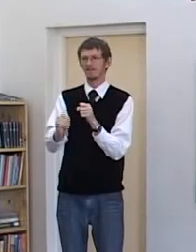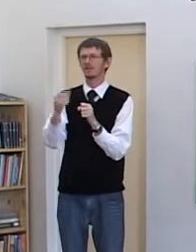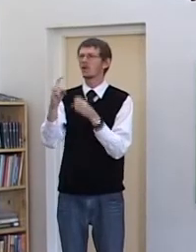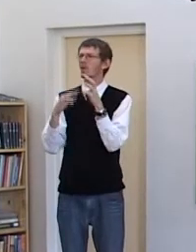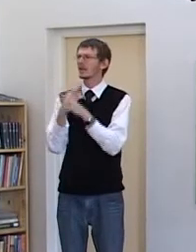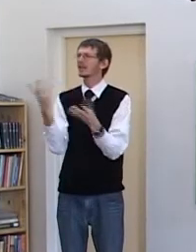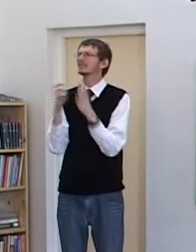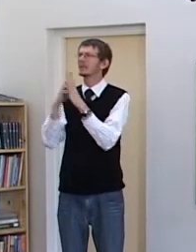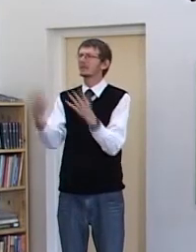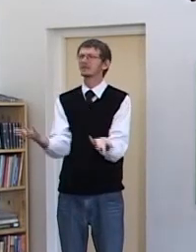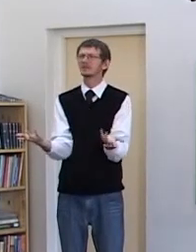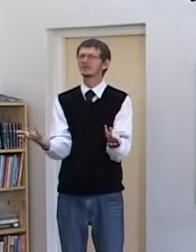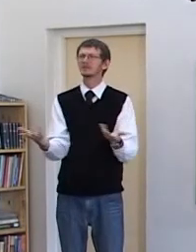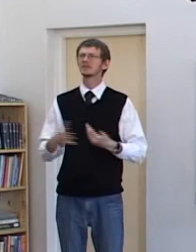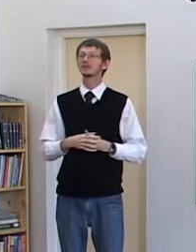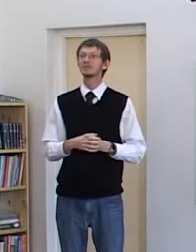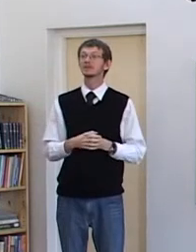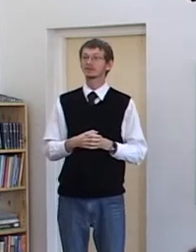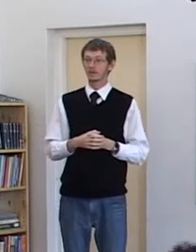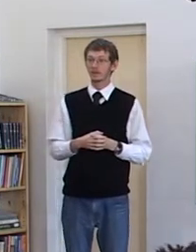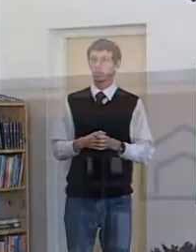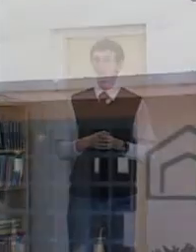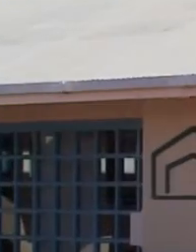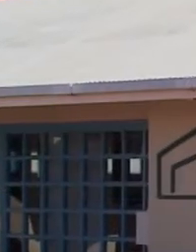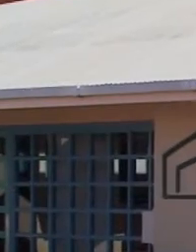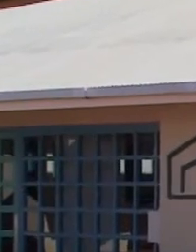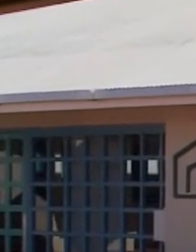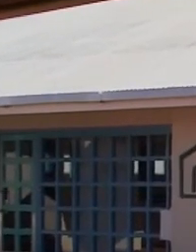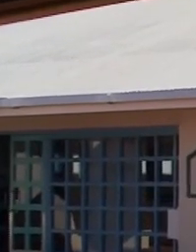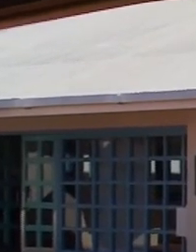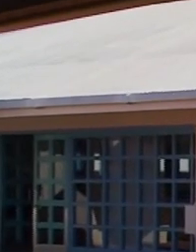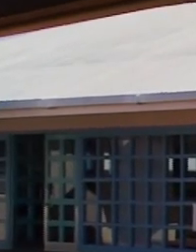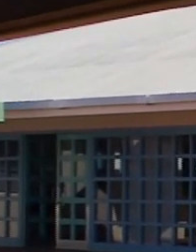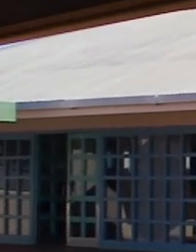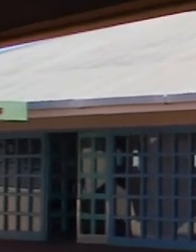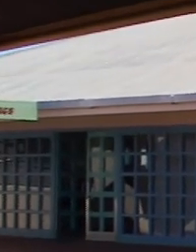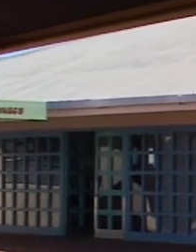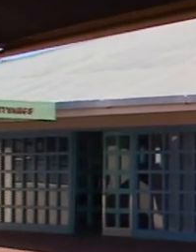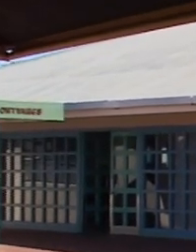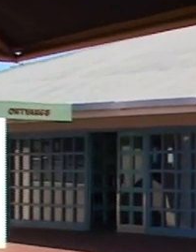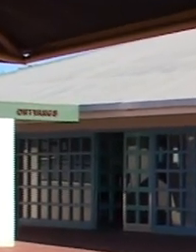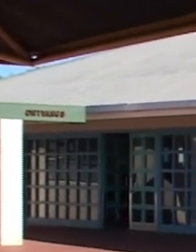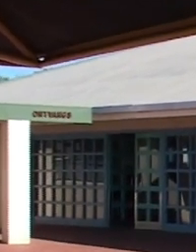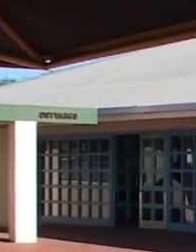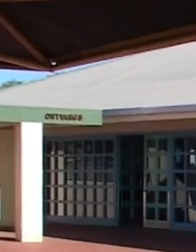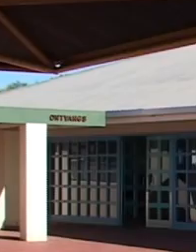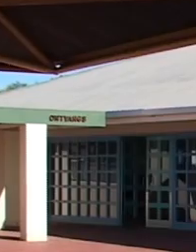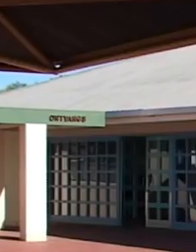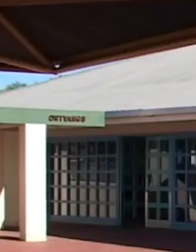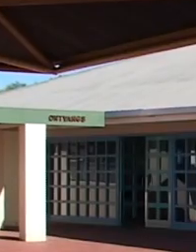unique needs. NID also has a multi-disabled adult deaf care department,